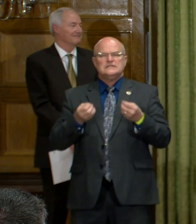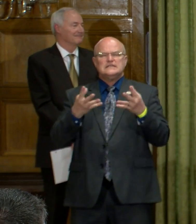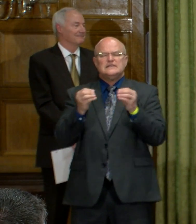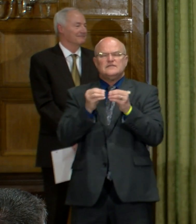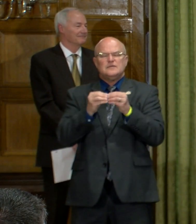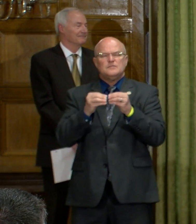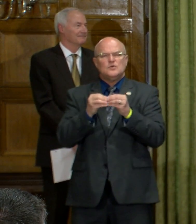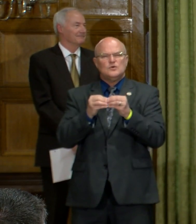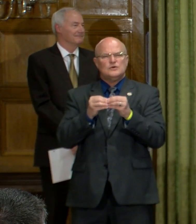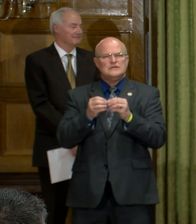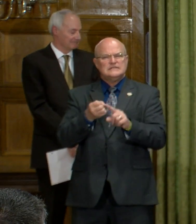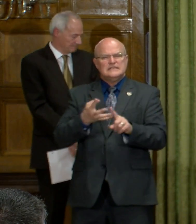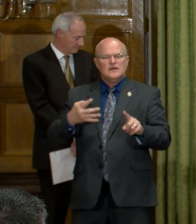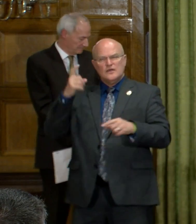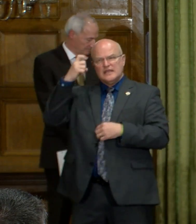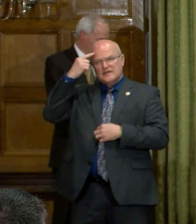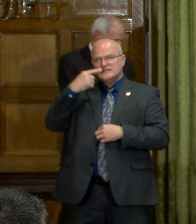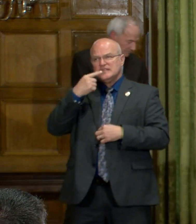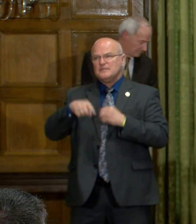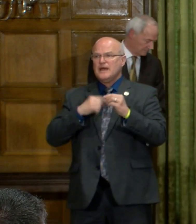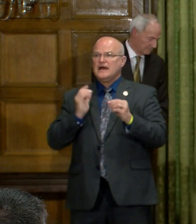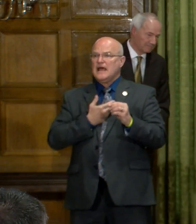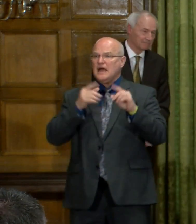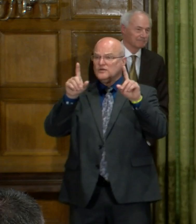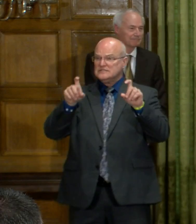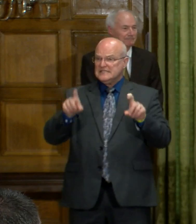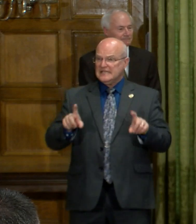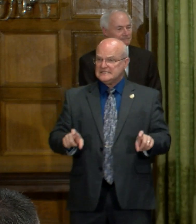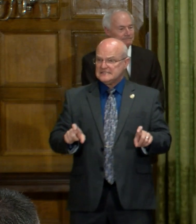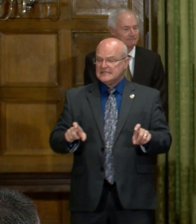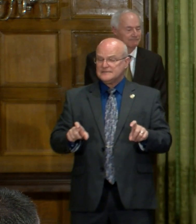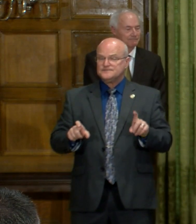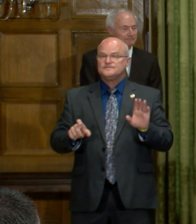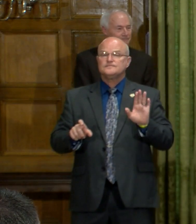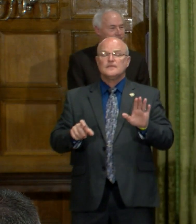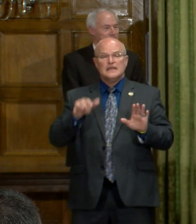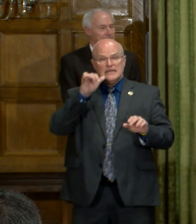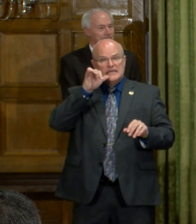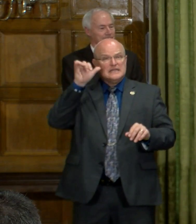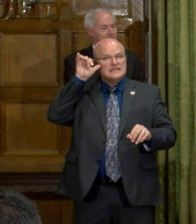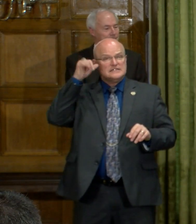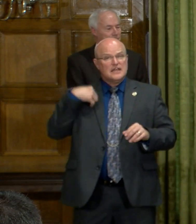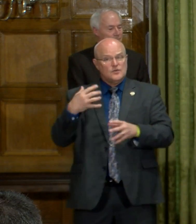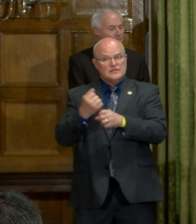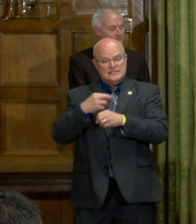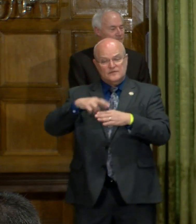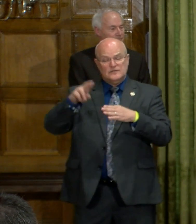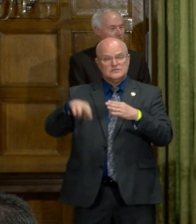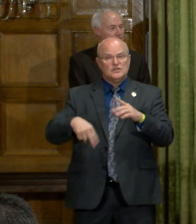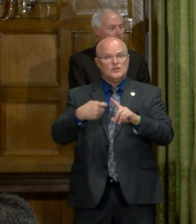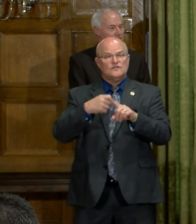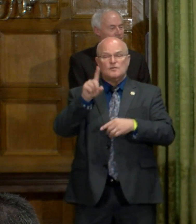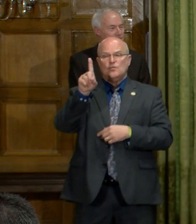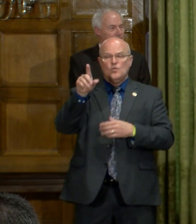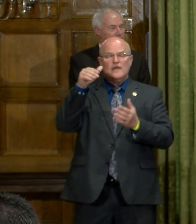a little bit more detail to what the Governor said about our testing. Yesterday, we received results from